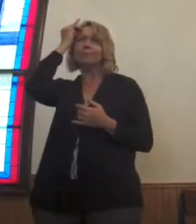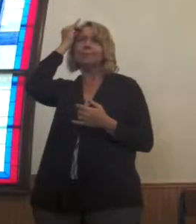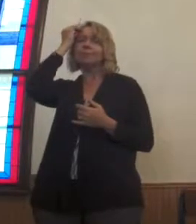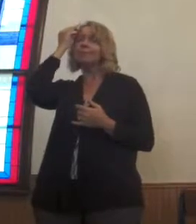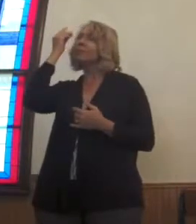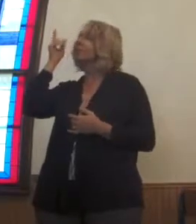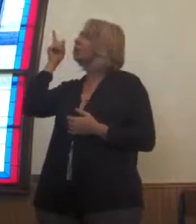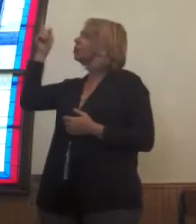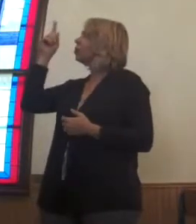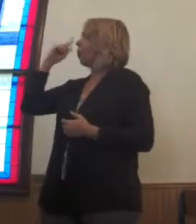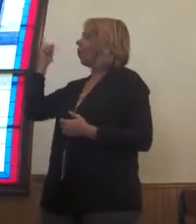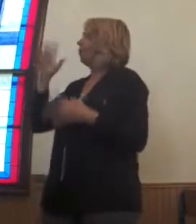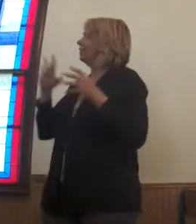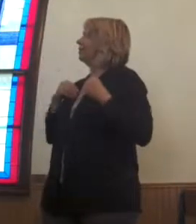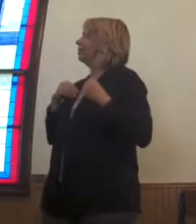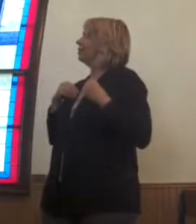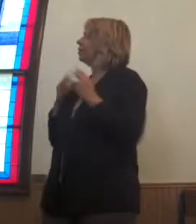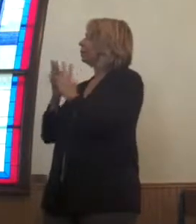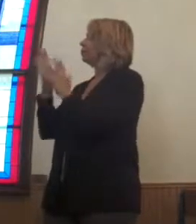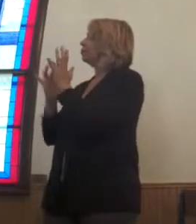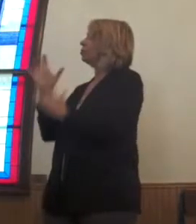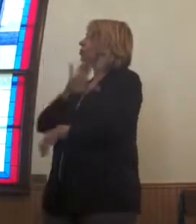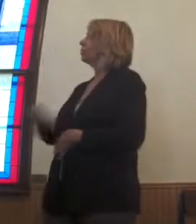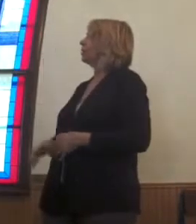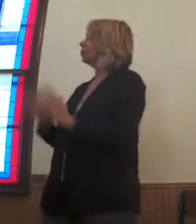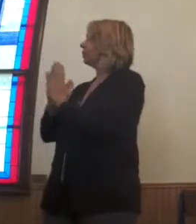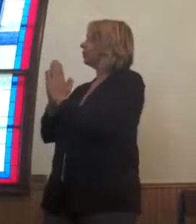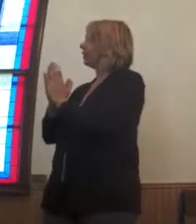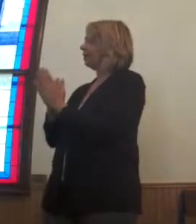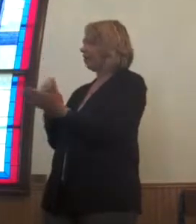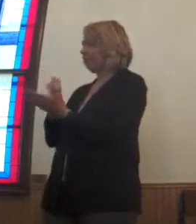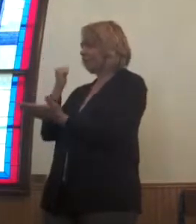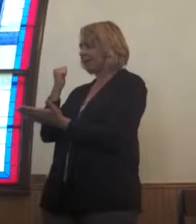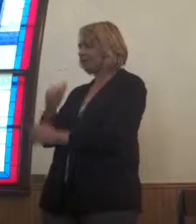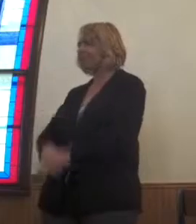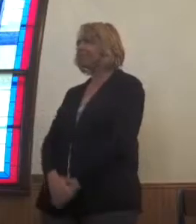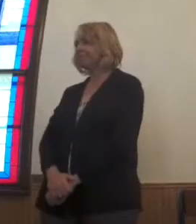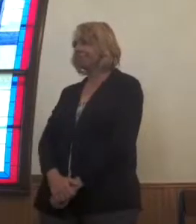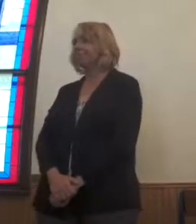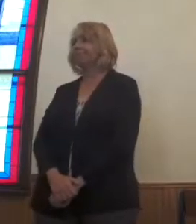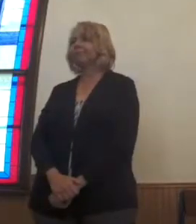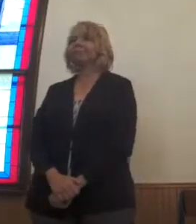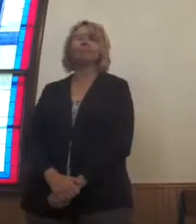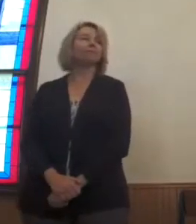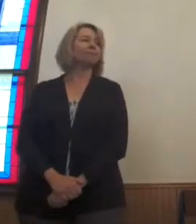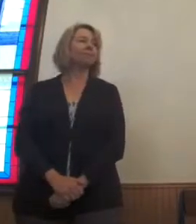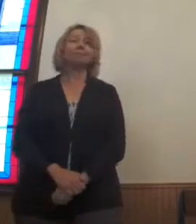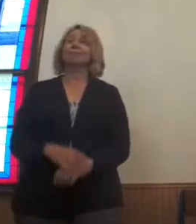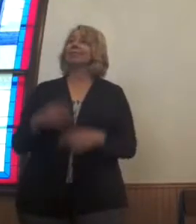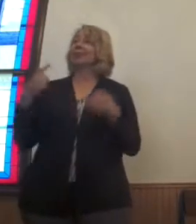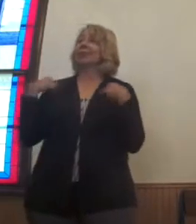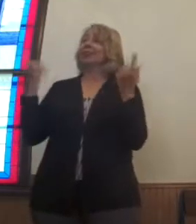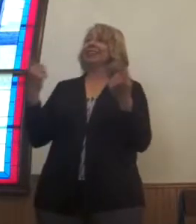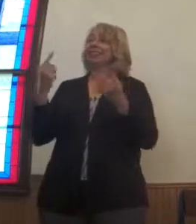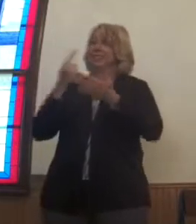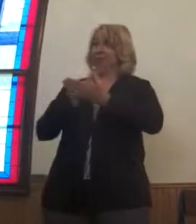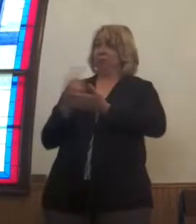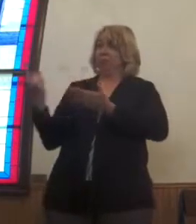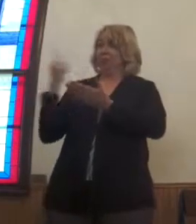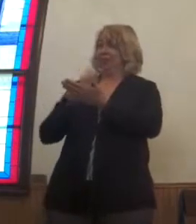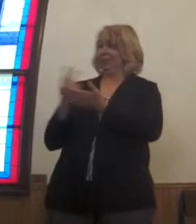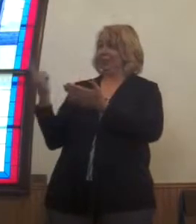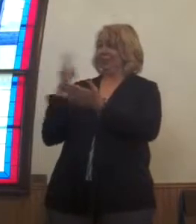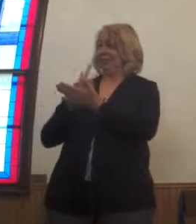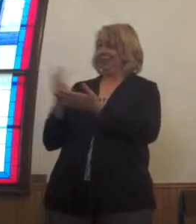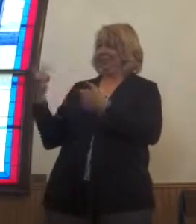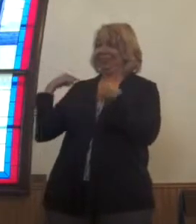be acceptable to you. In Christ we pray. Amen. So over the last several weeks ago, we have